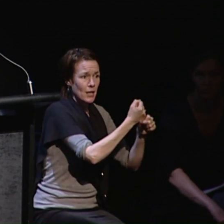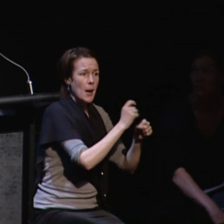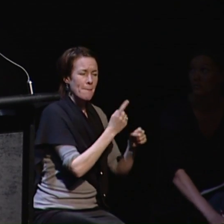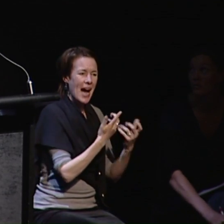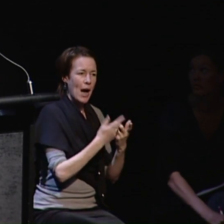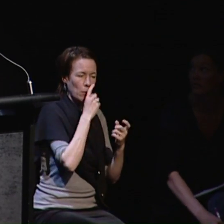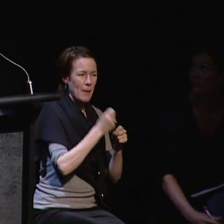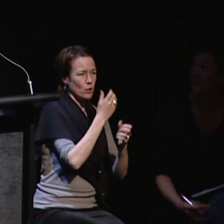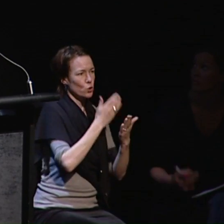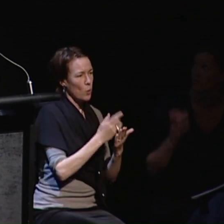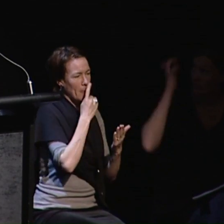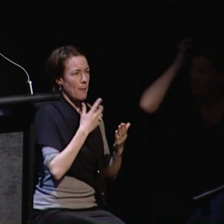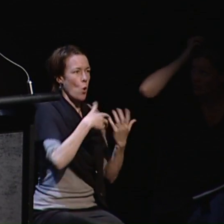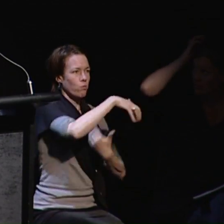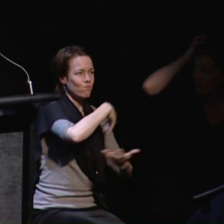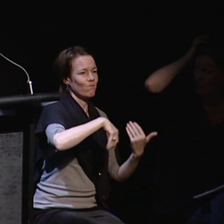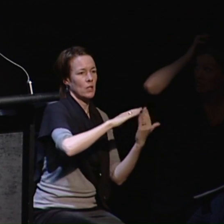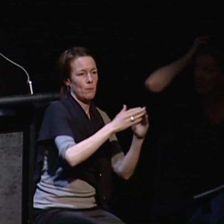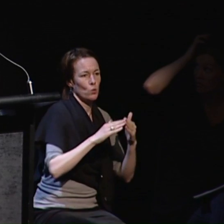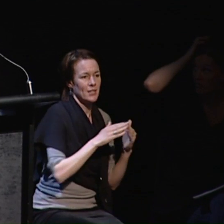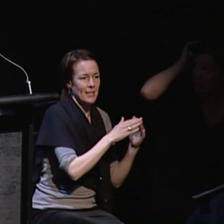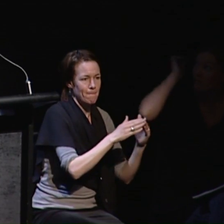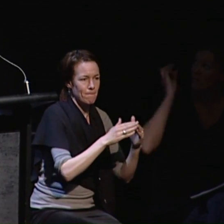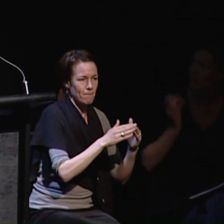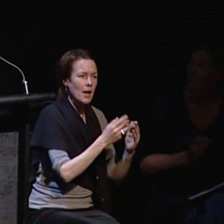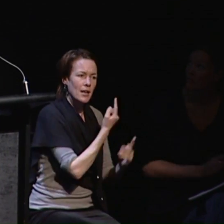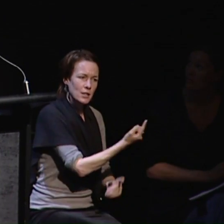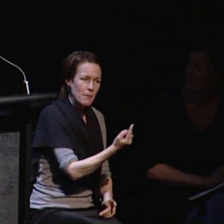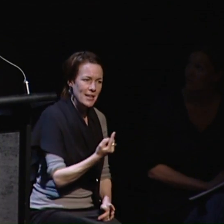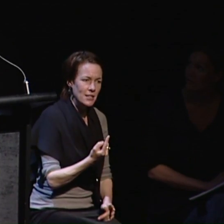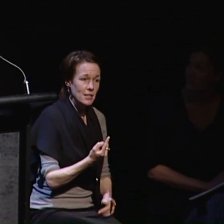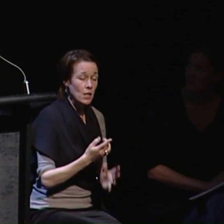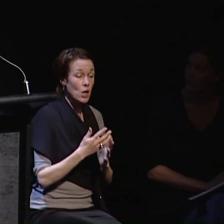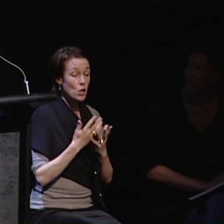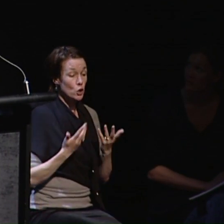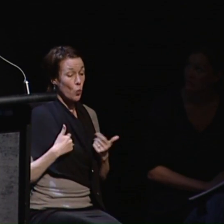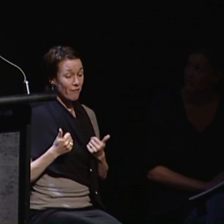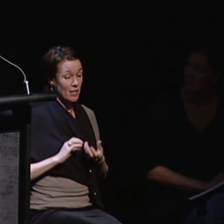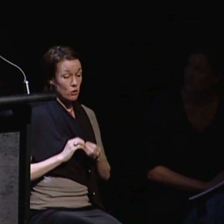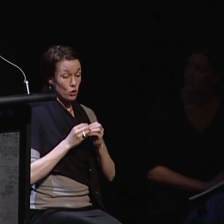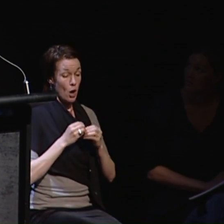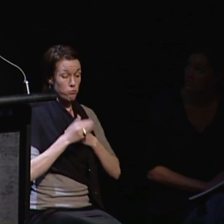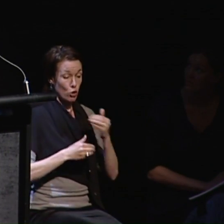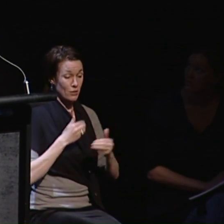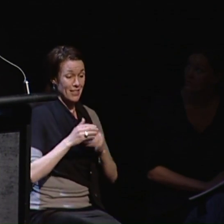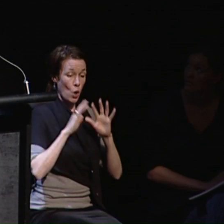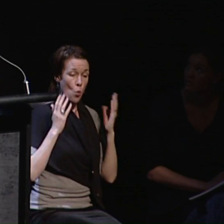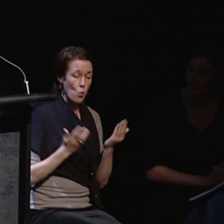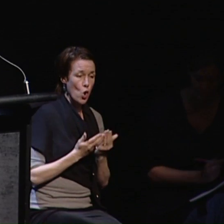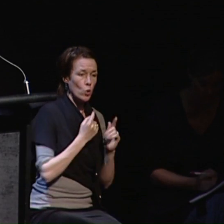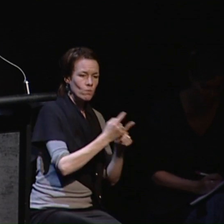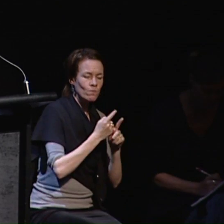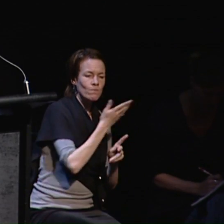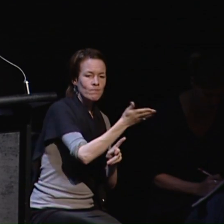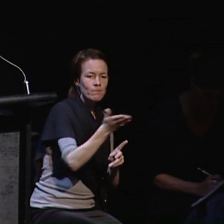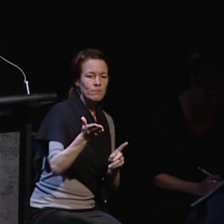So we developed a process to talk to our members around the world, to talk to families. We had focus groups, we